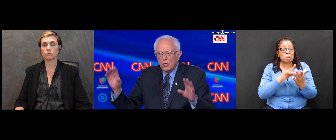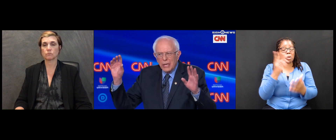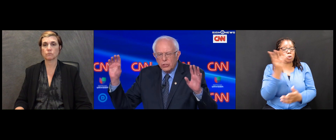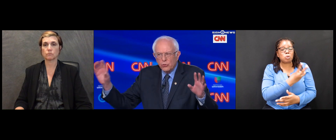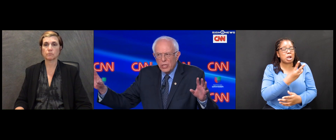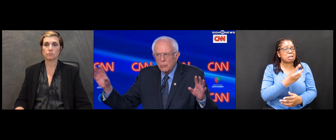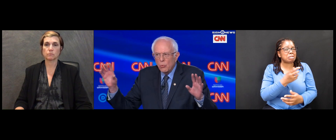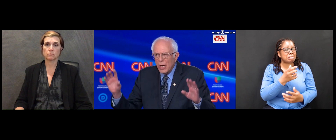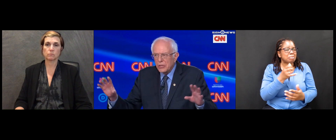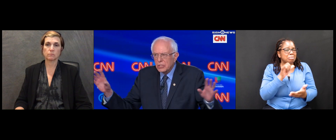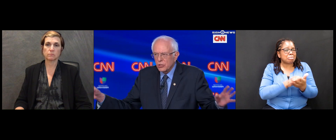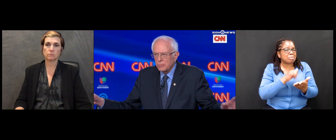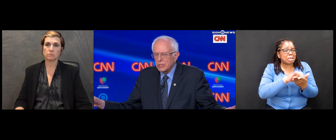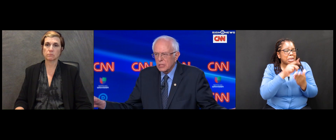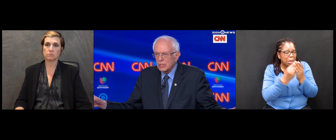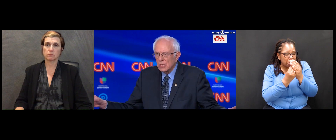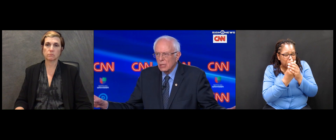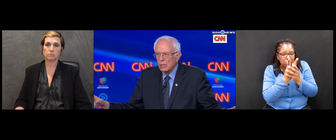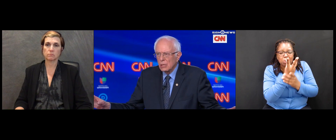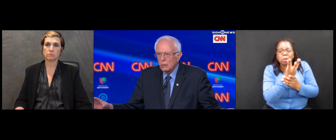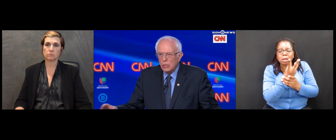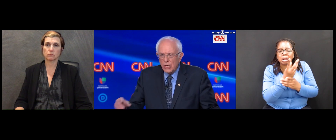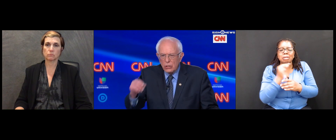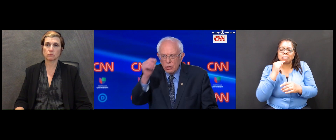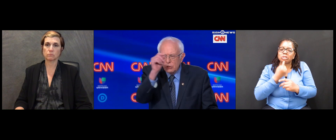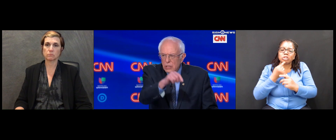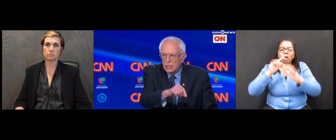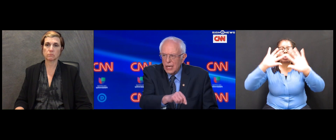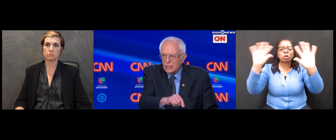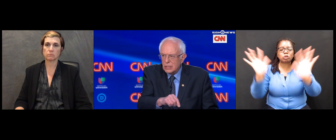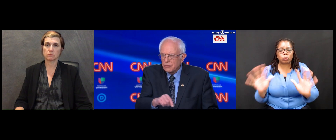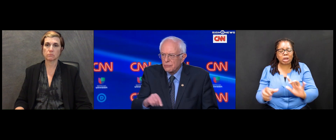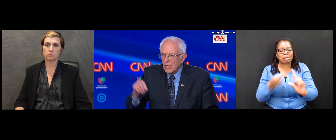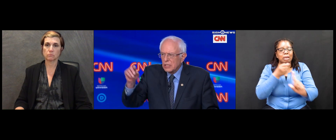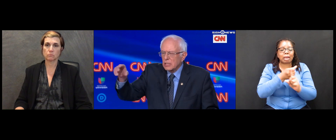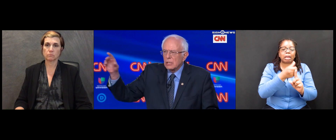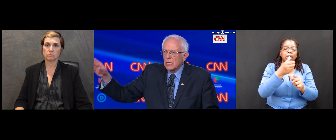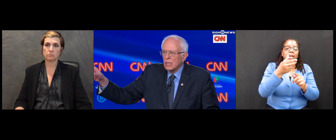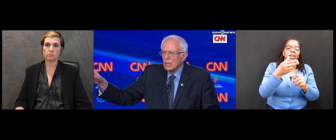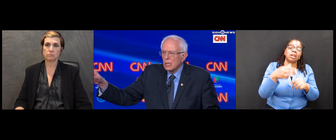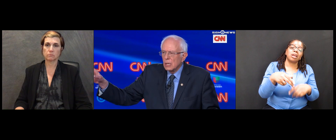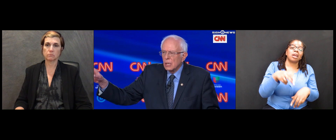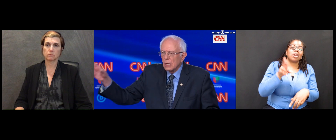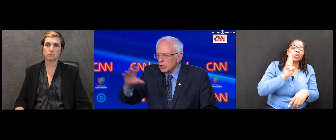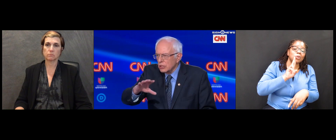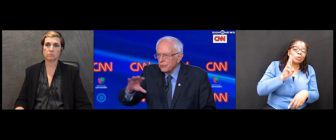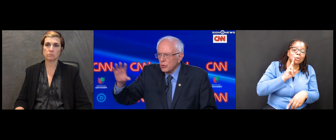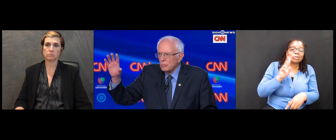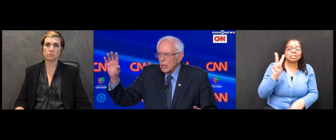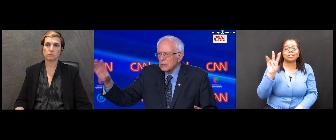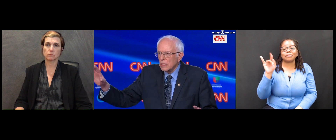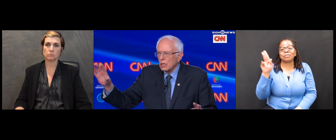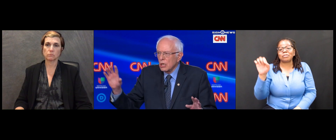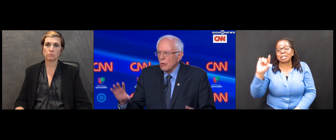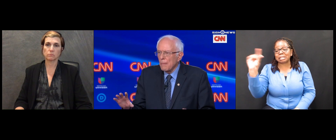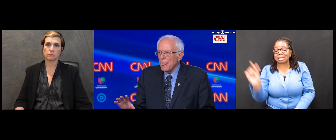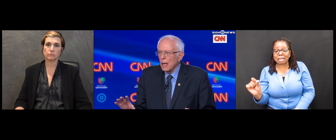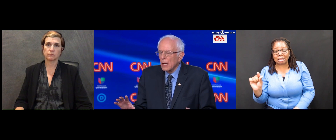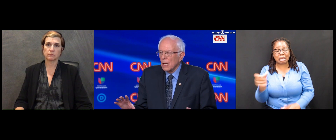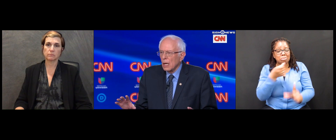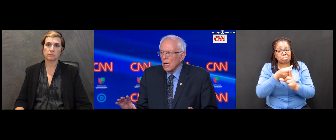we need. We're talking about extreme weather disturbances, which hit Houston, Texas, Venice, Italy, just a few months